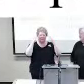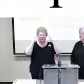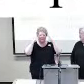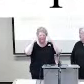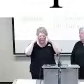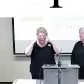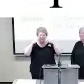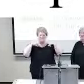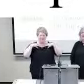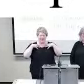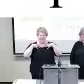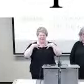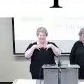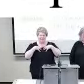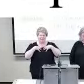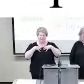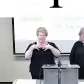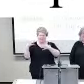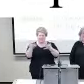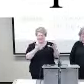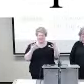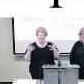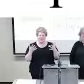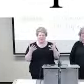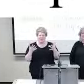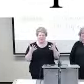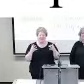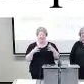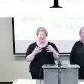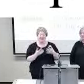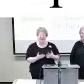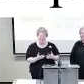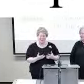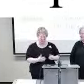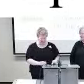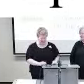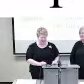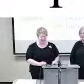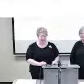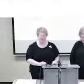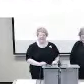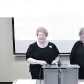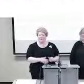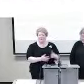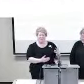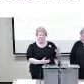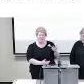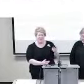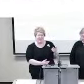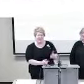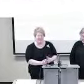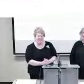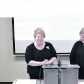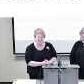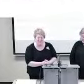because when our mind body emotions and our relationships are healthy then those number